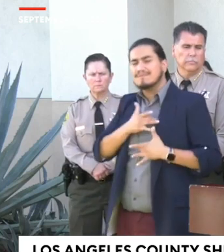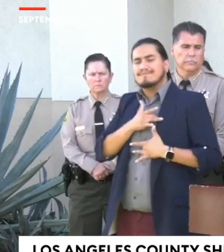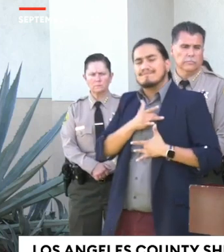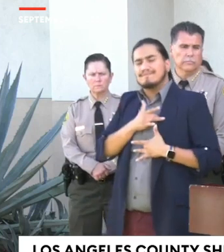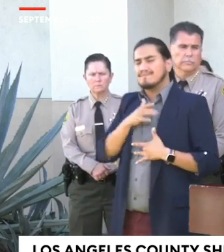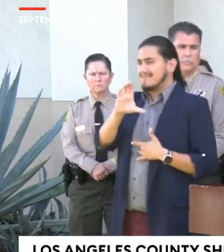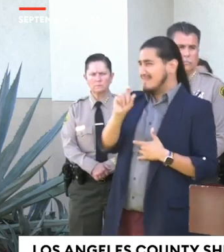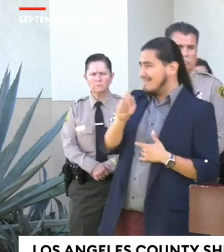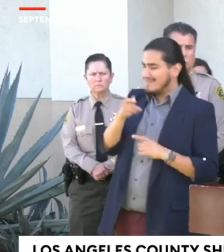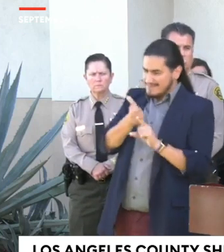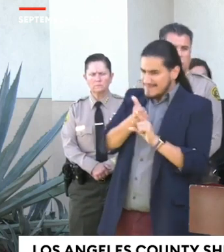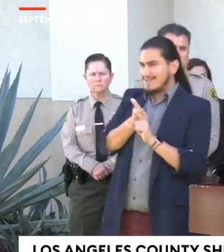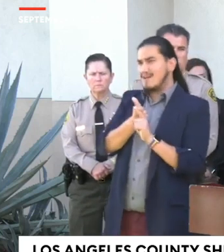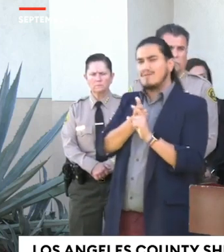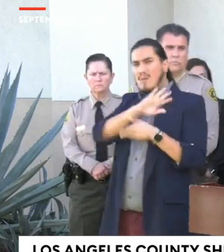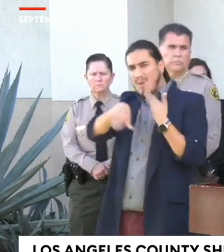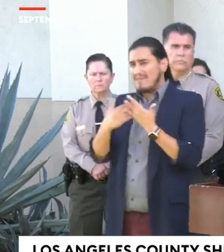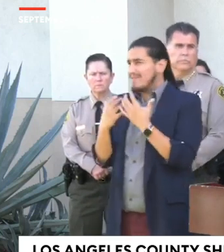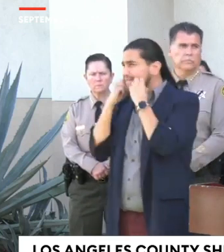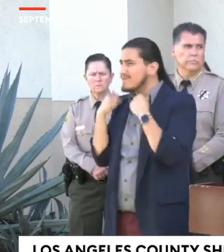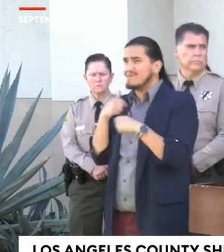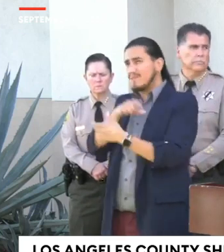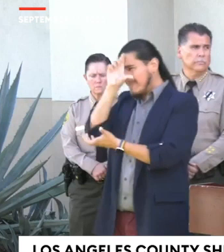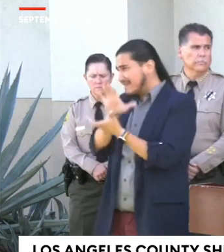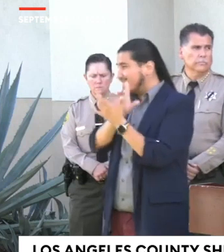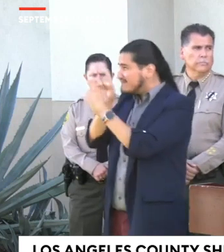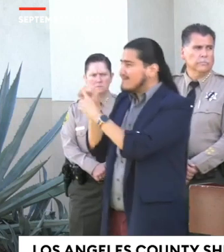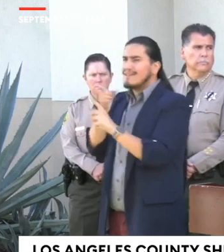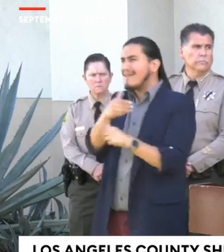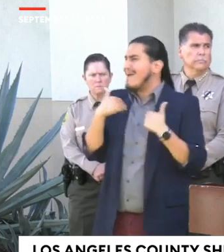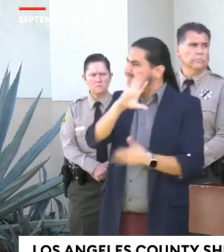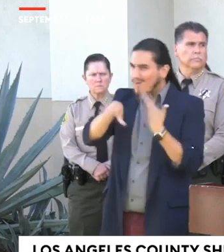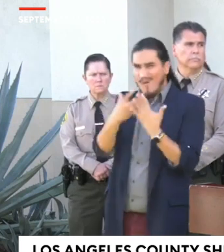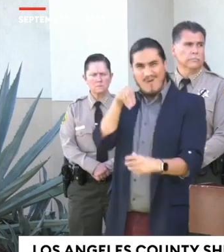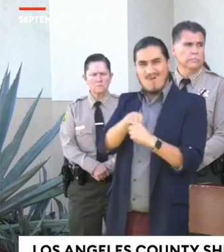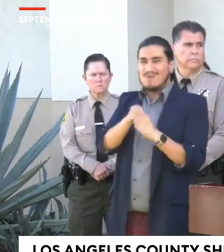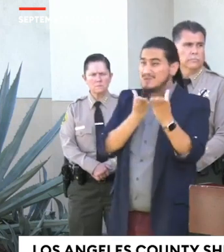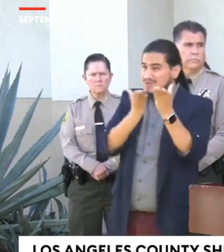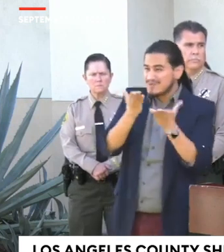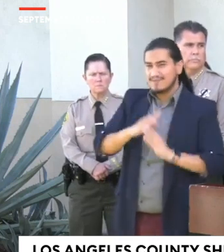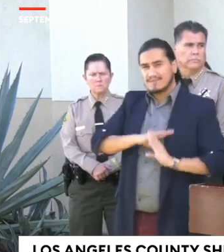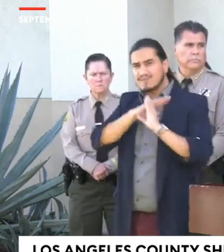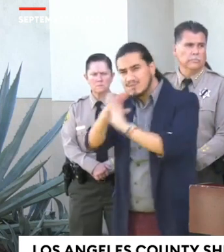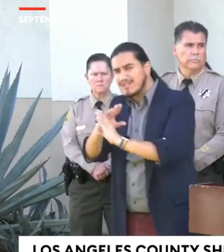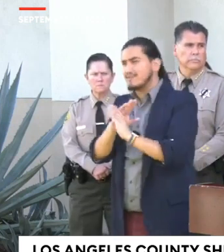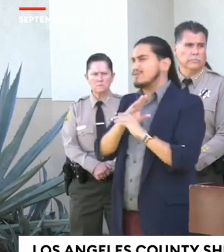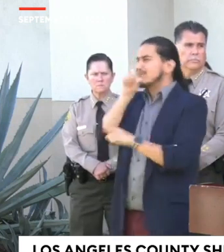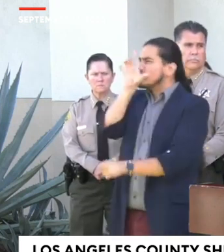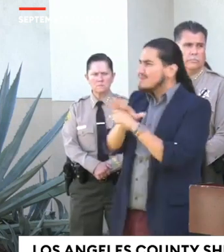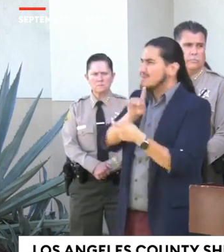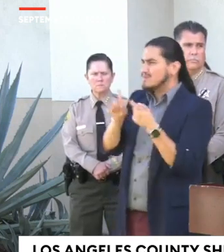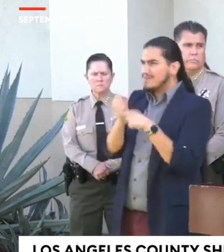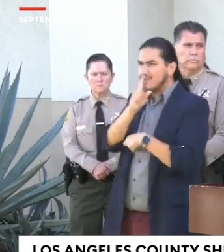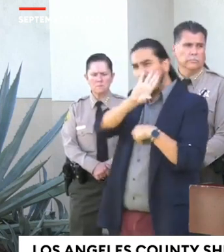Clink embodied the values we hold dear as a community, values of service, protection, and the commitment to